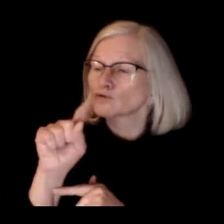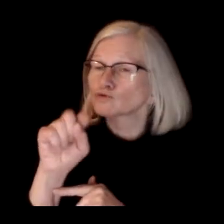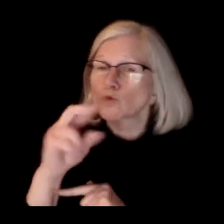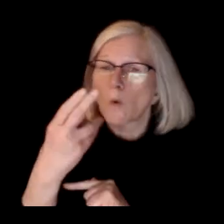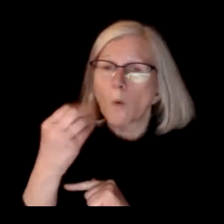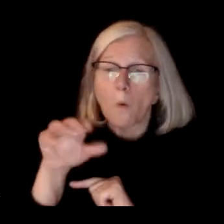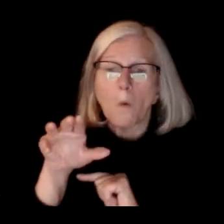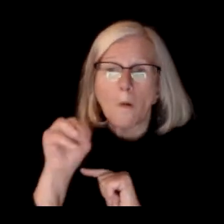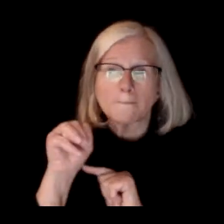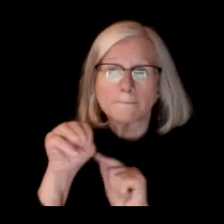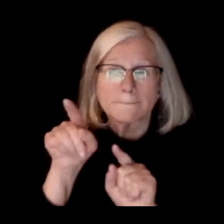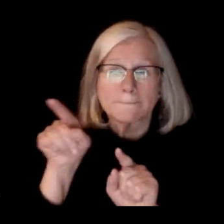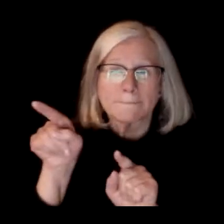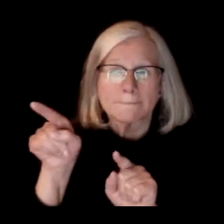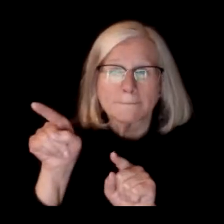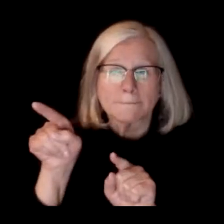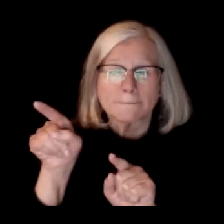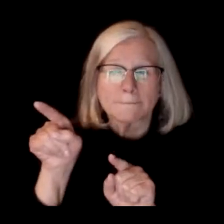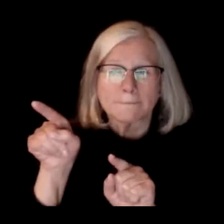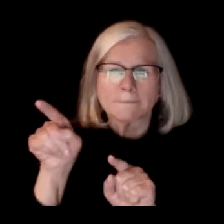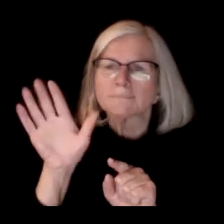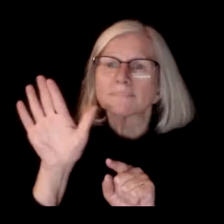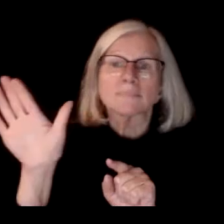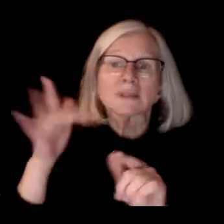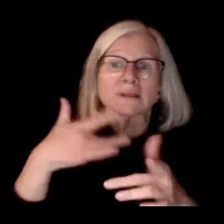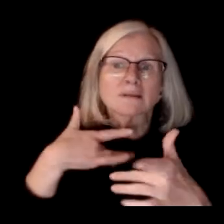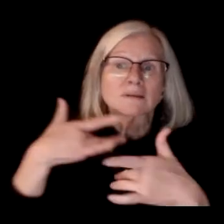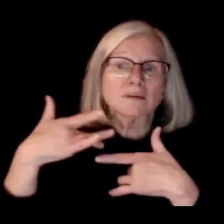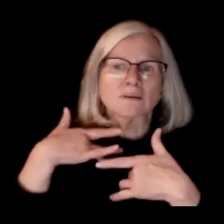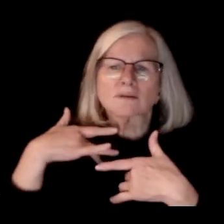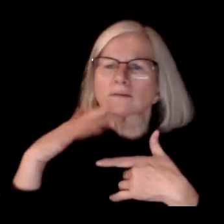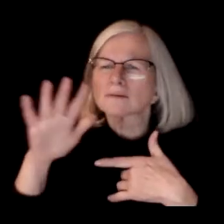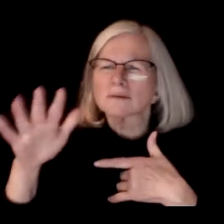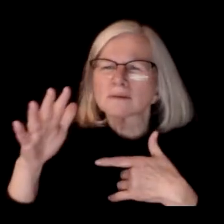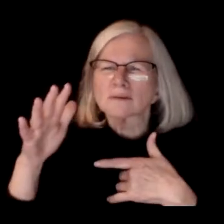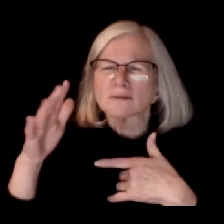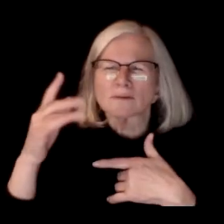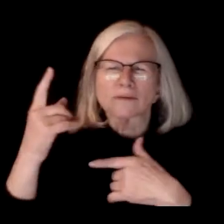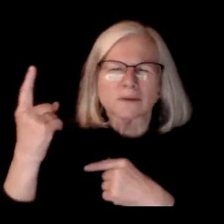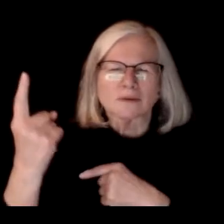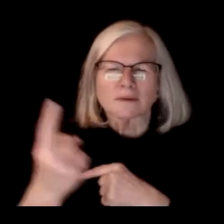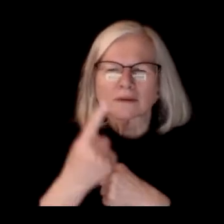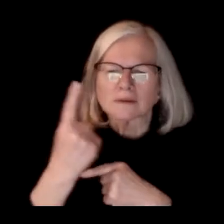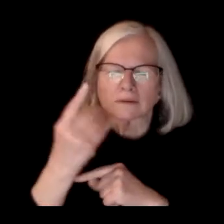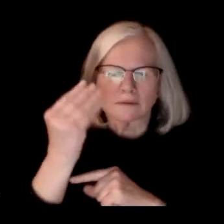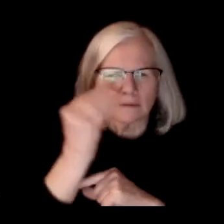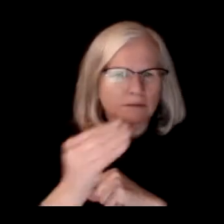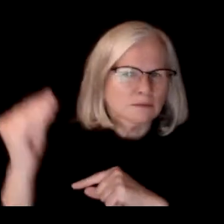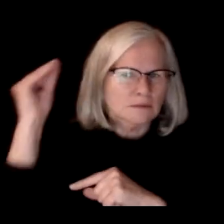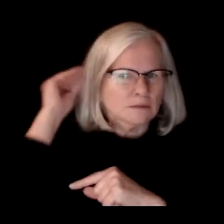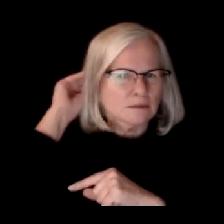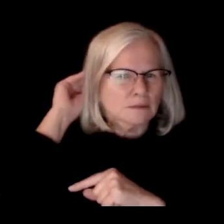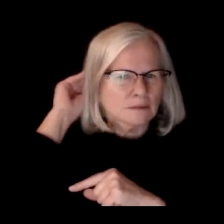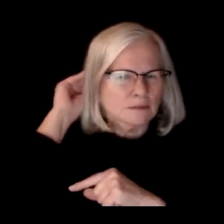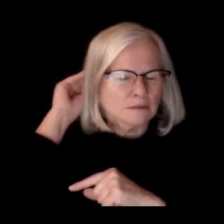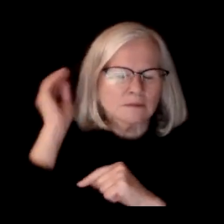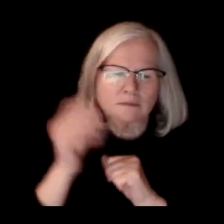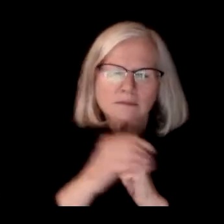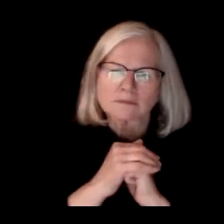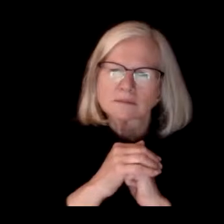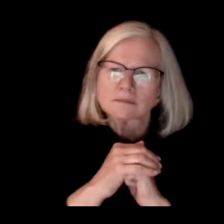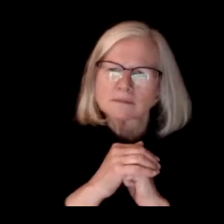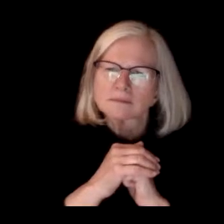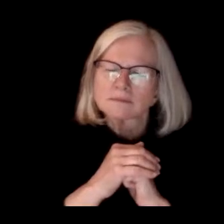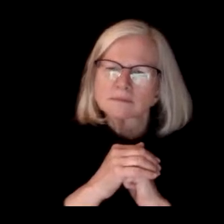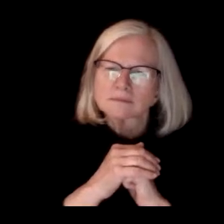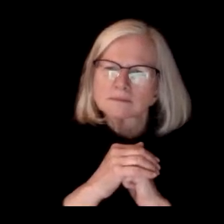we don't have any specific projections that we've done about what this might do to case growth, but it's certainly one